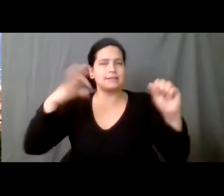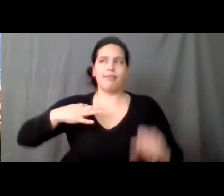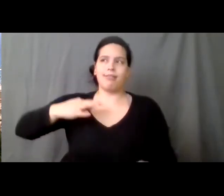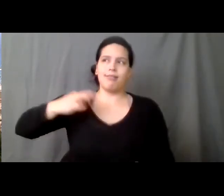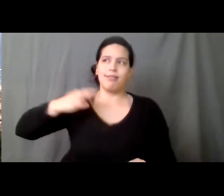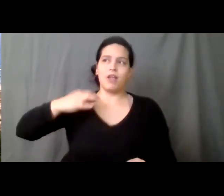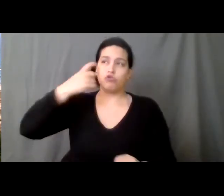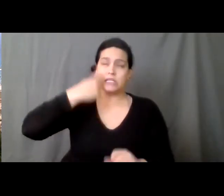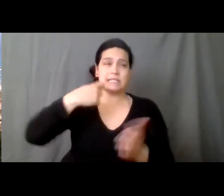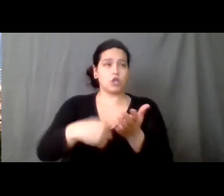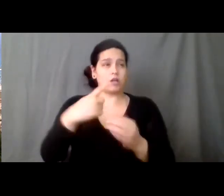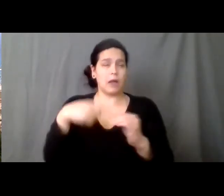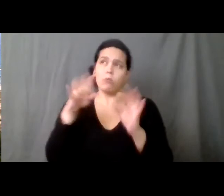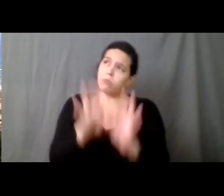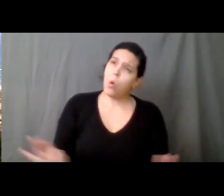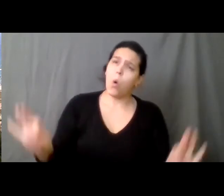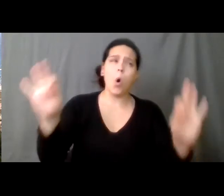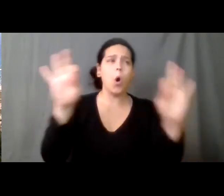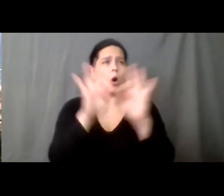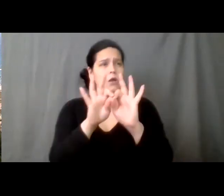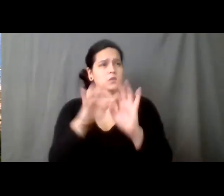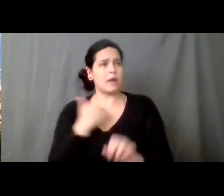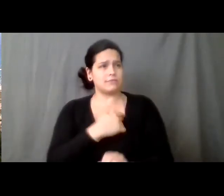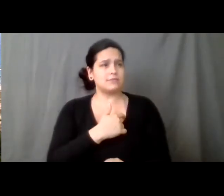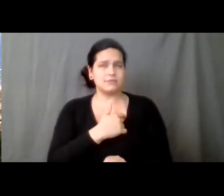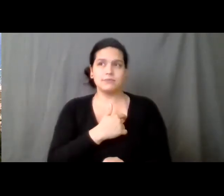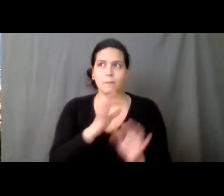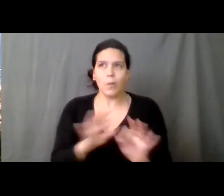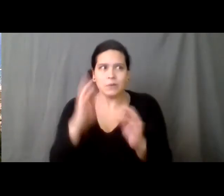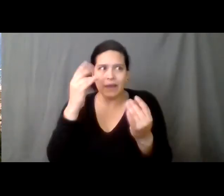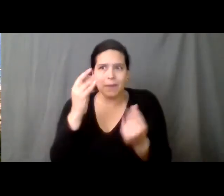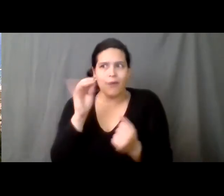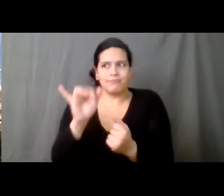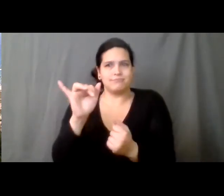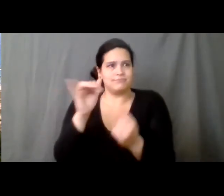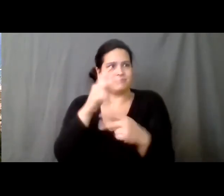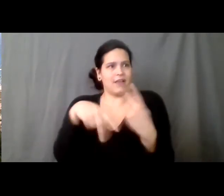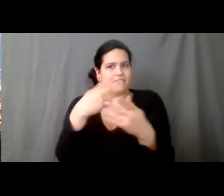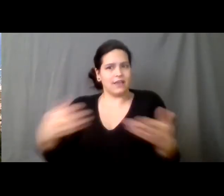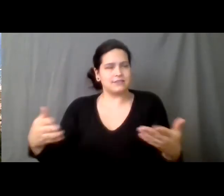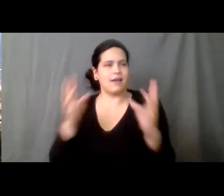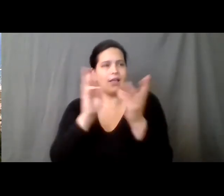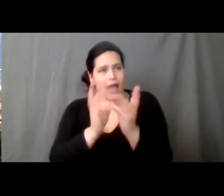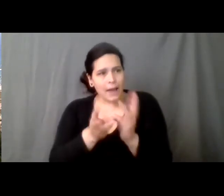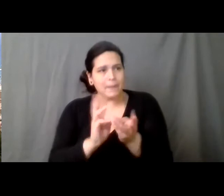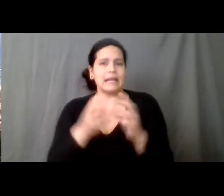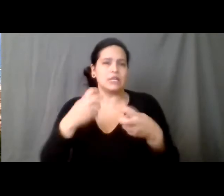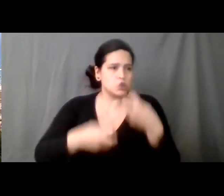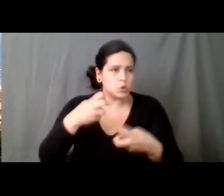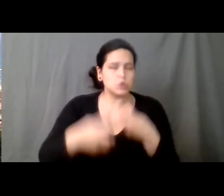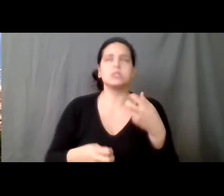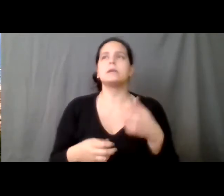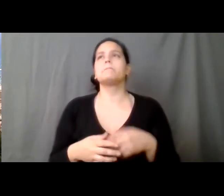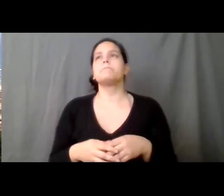how important that is to us. About it's a really important to think about these kind of things, those issues of climate.